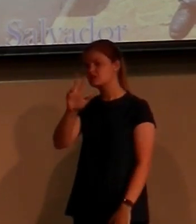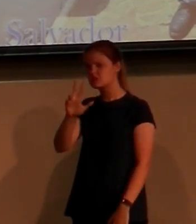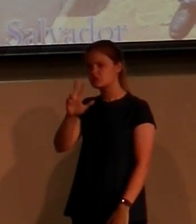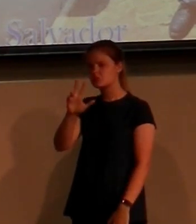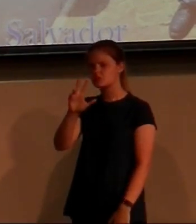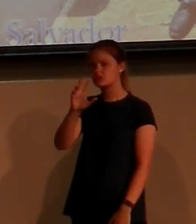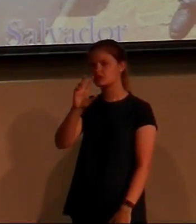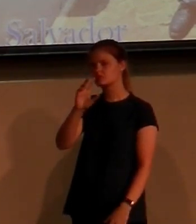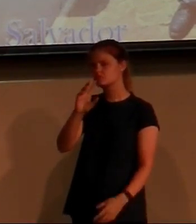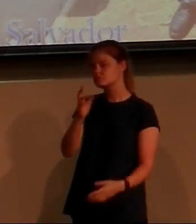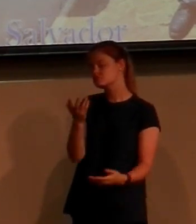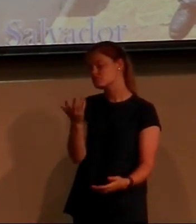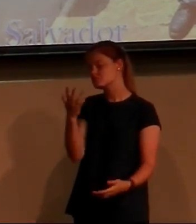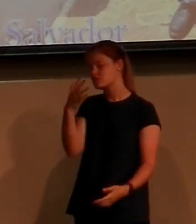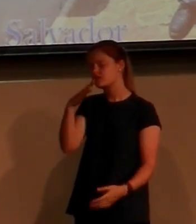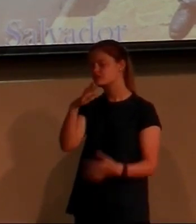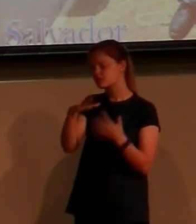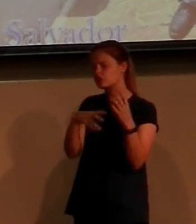year round.